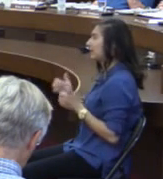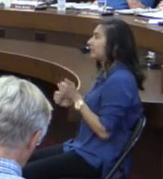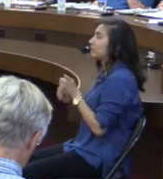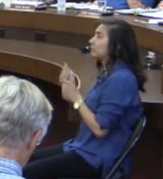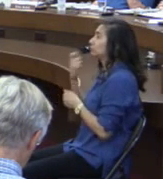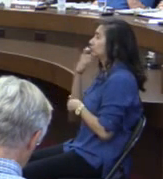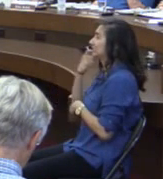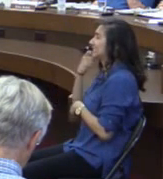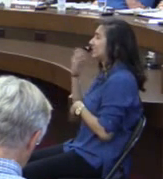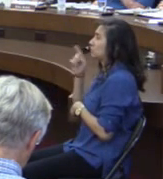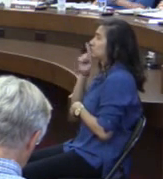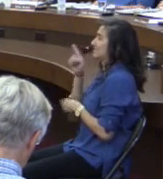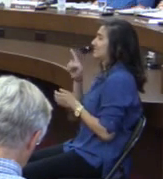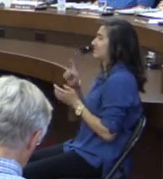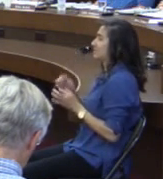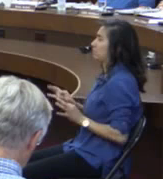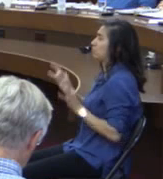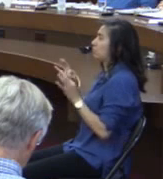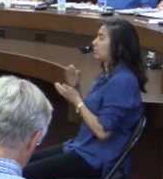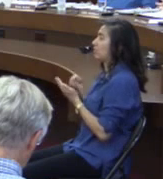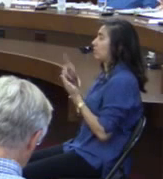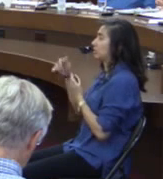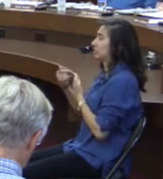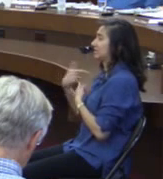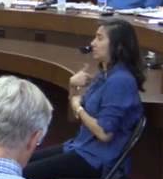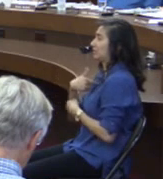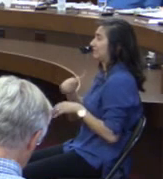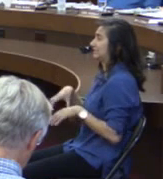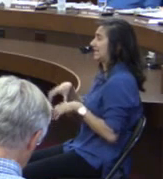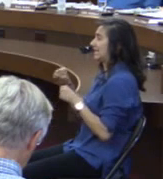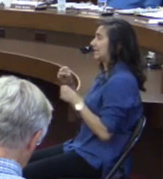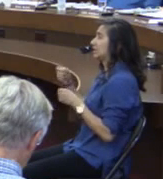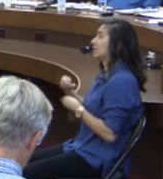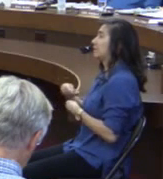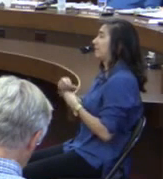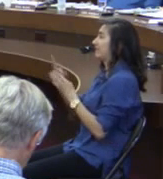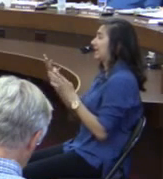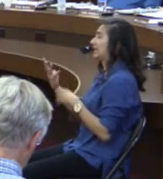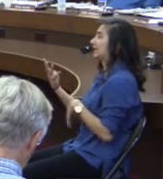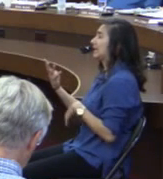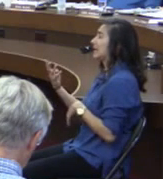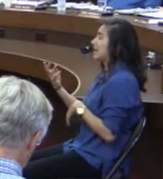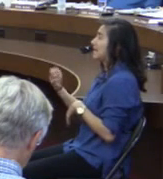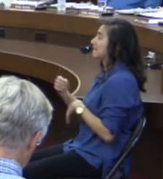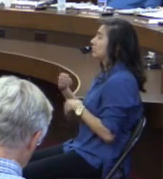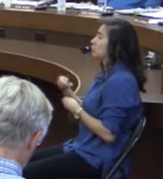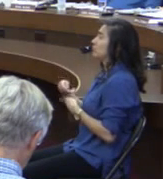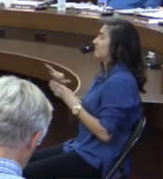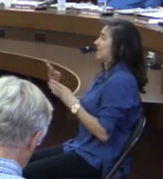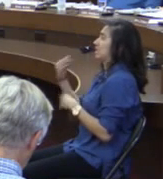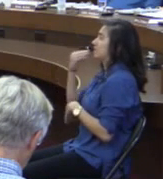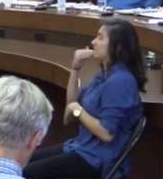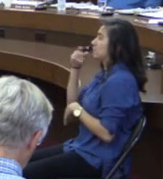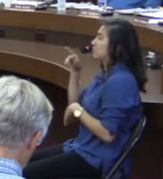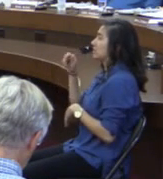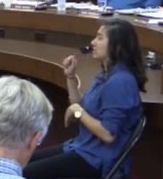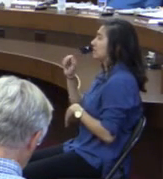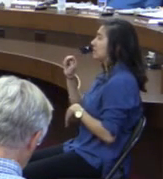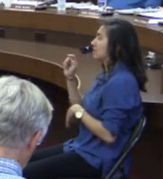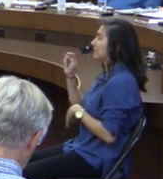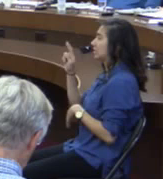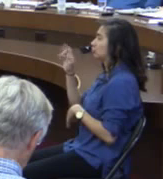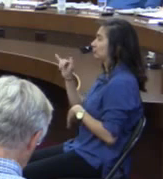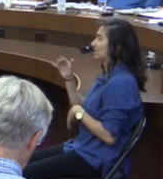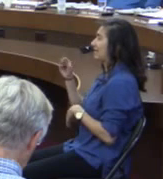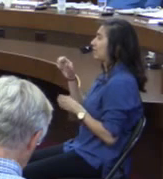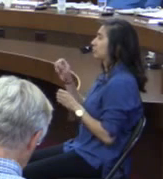and really important projects that we've undertaken is providing a food pantry and an